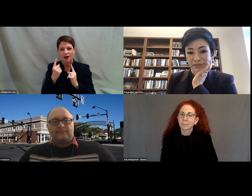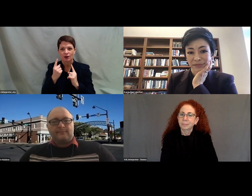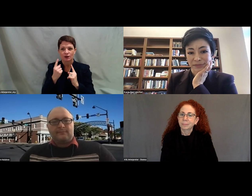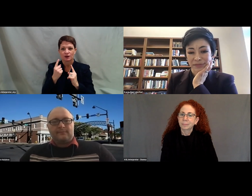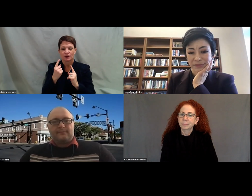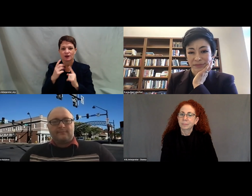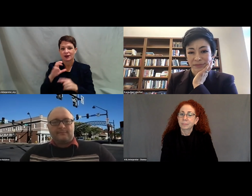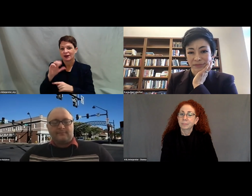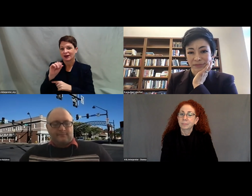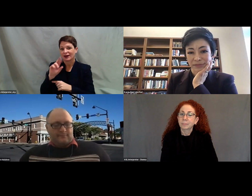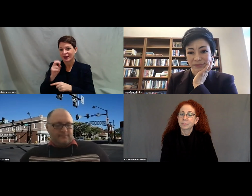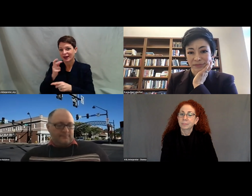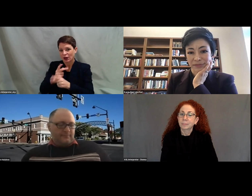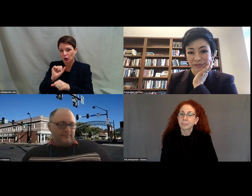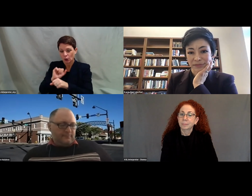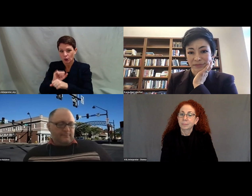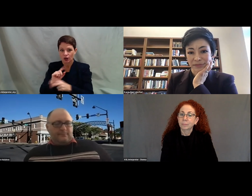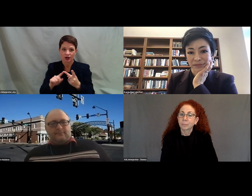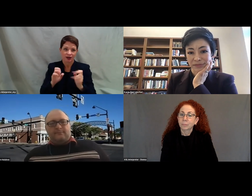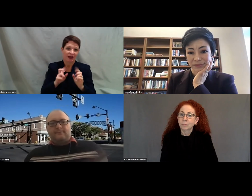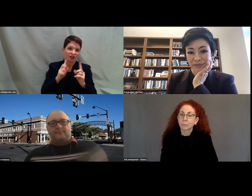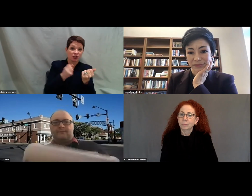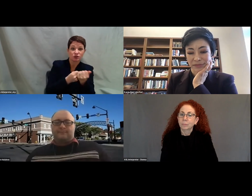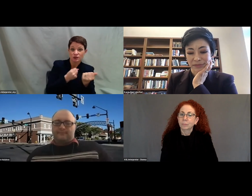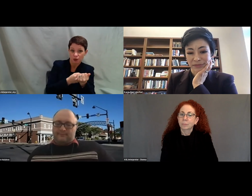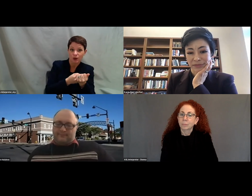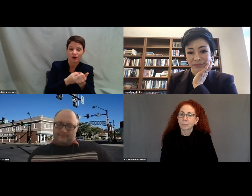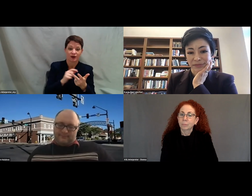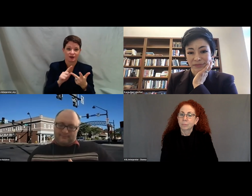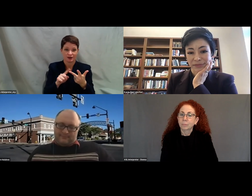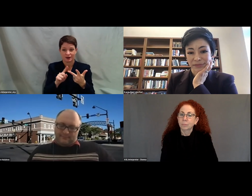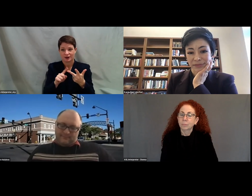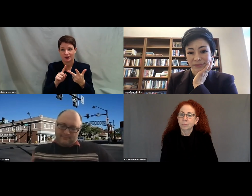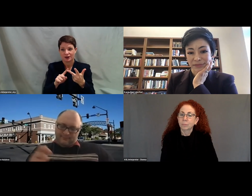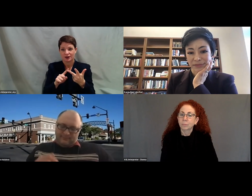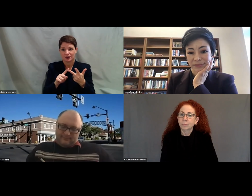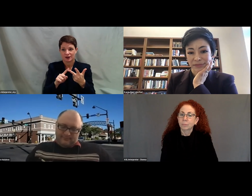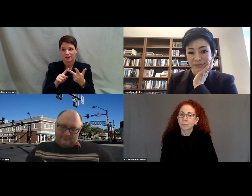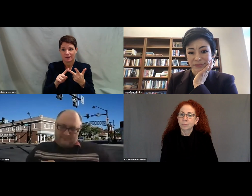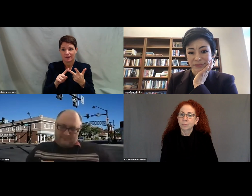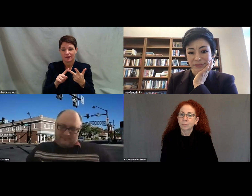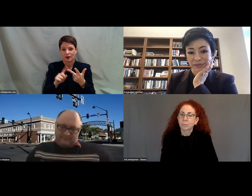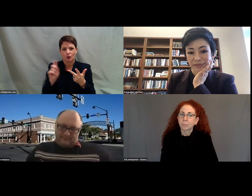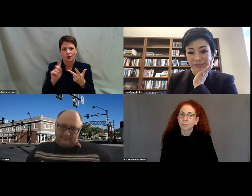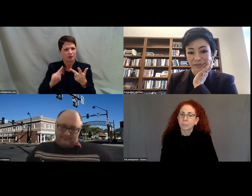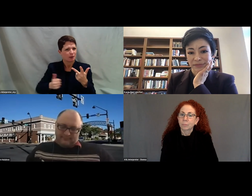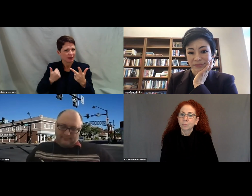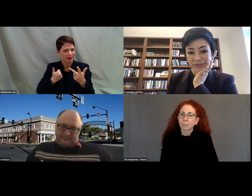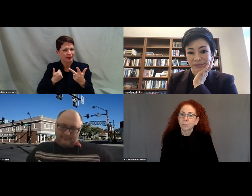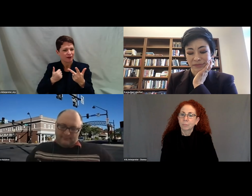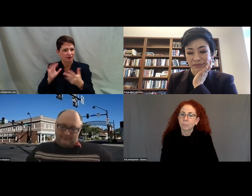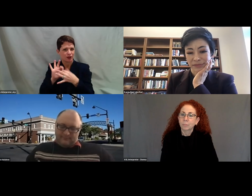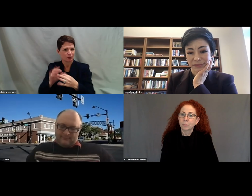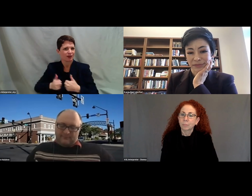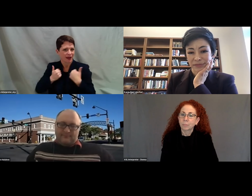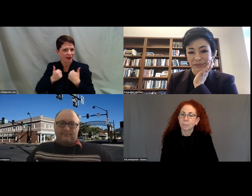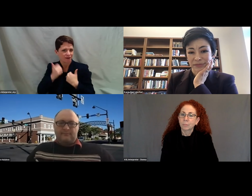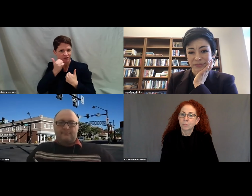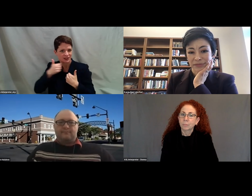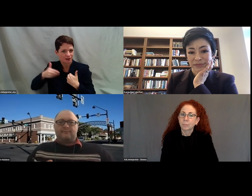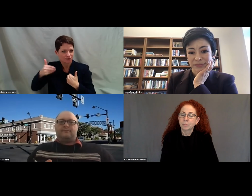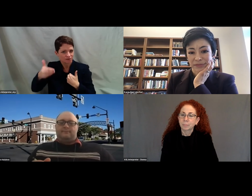care work or educational supports or where people sort of live. So